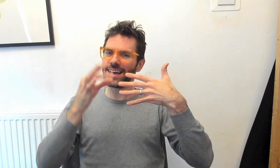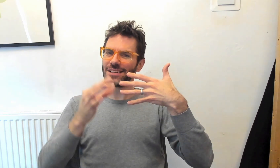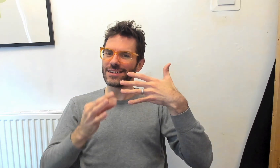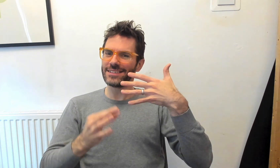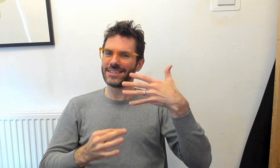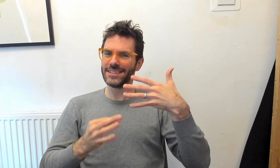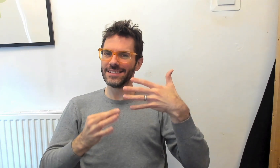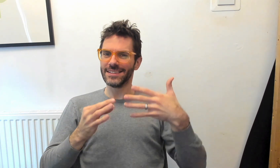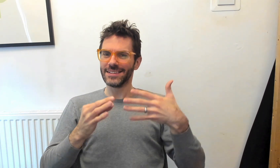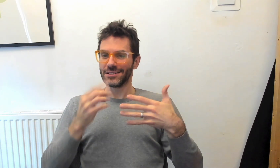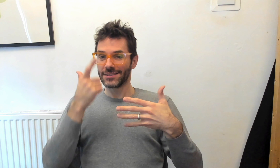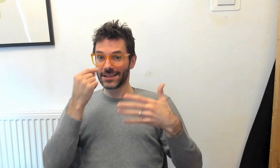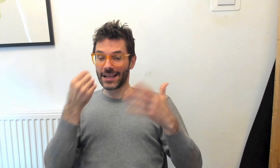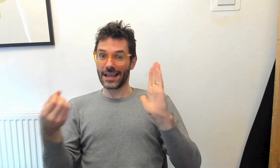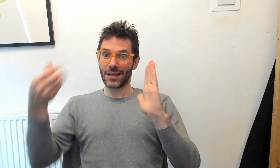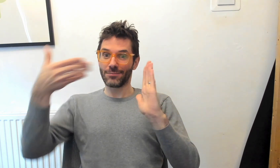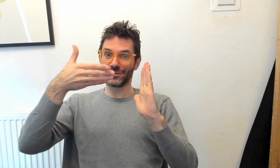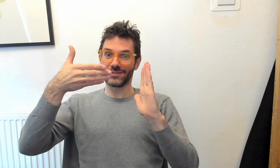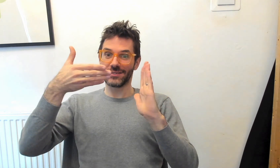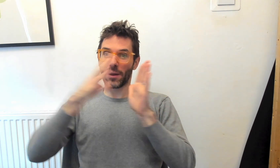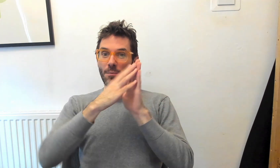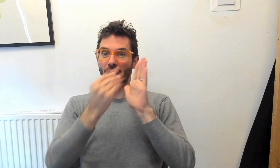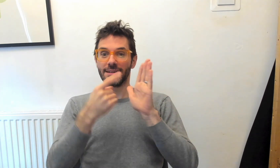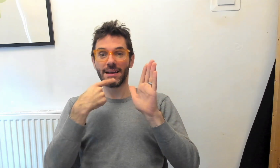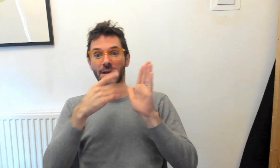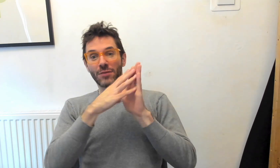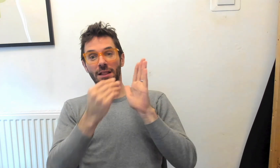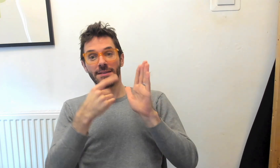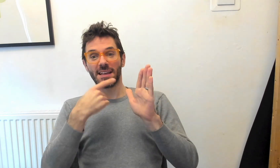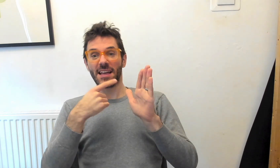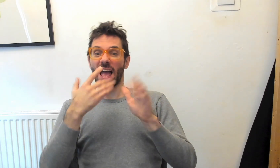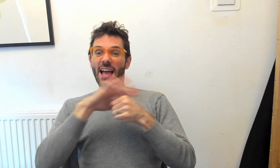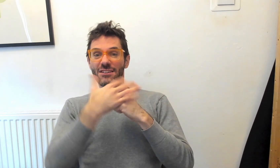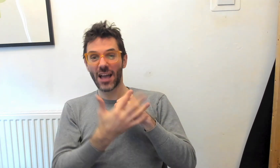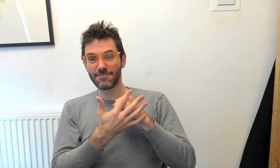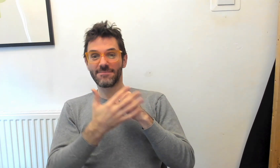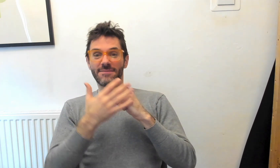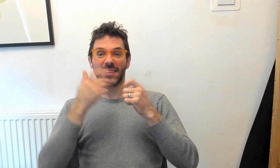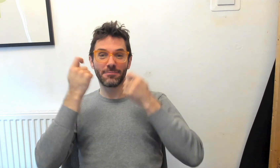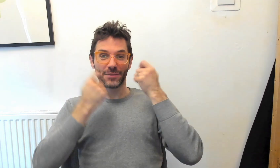These different features can be added to the model: hand shape, facial